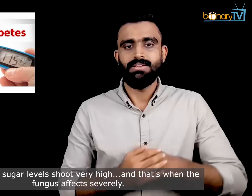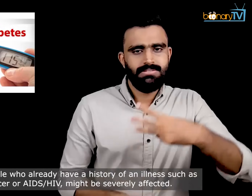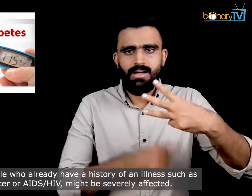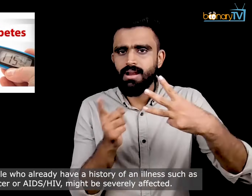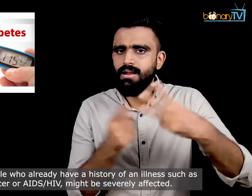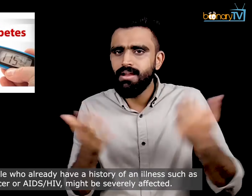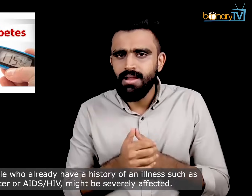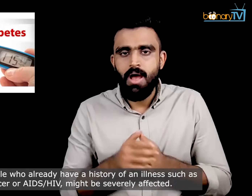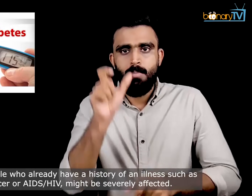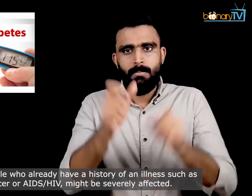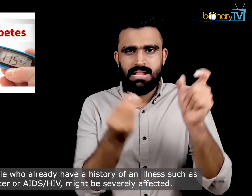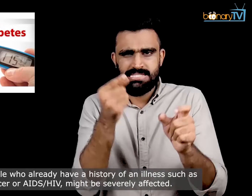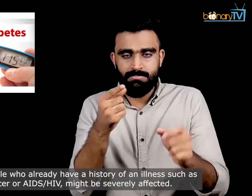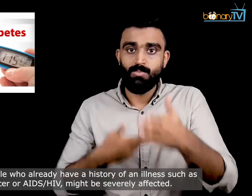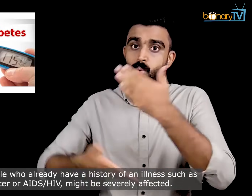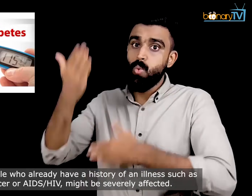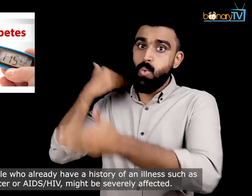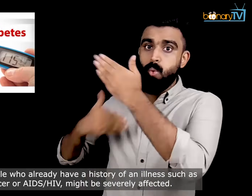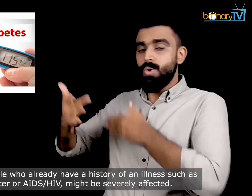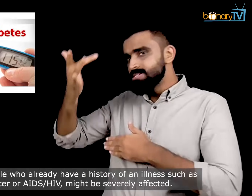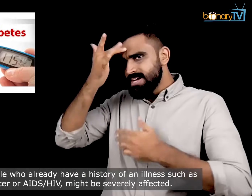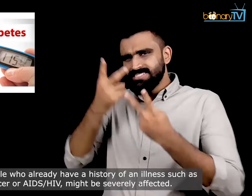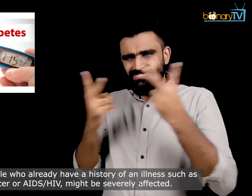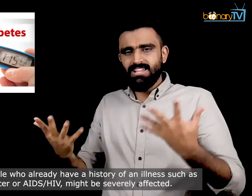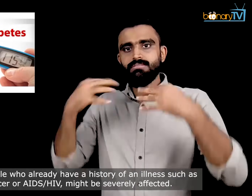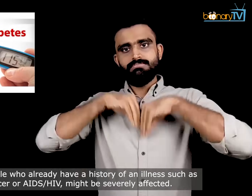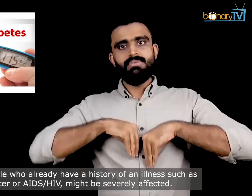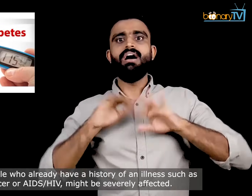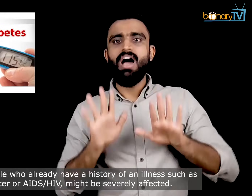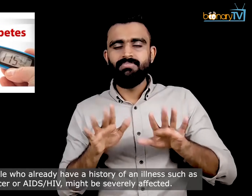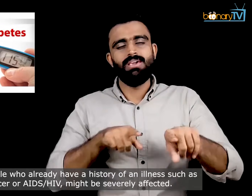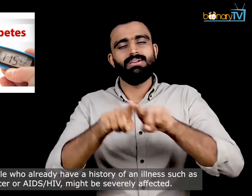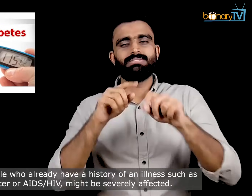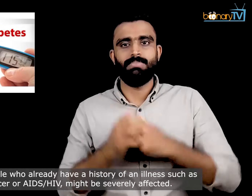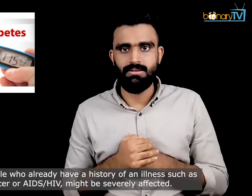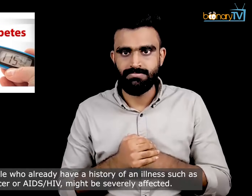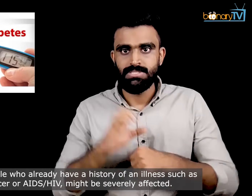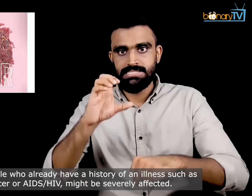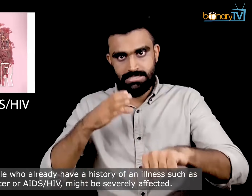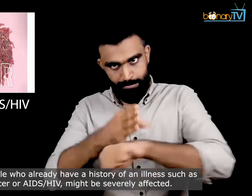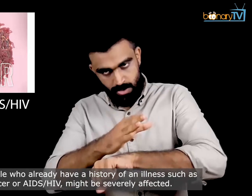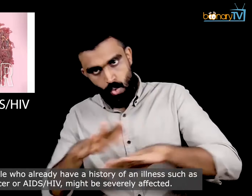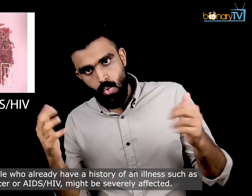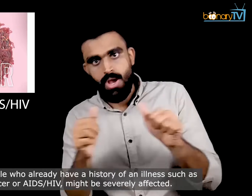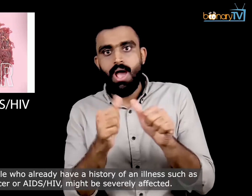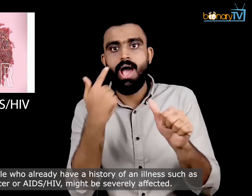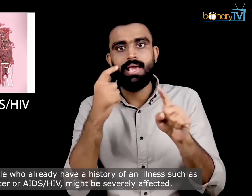Even people who already have a history of an illness such as cancer or